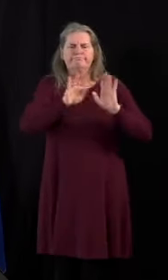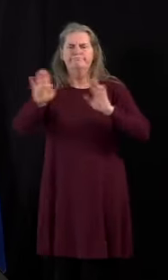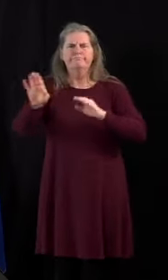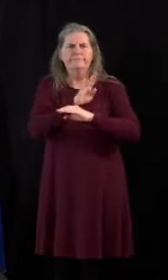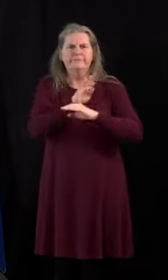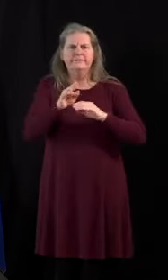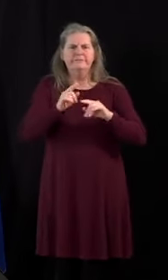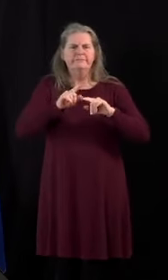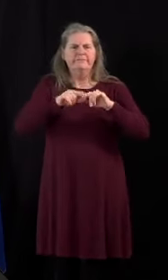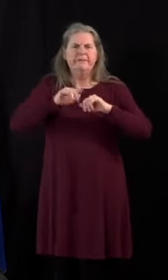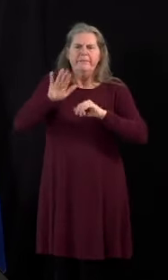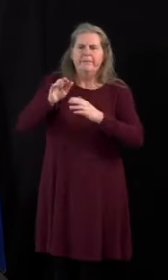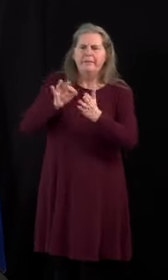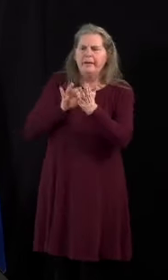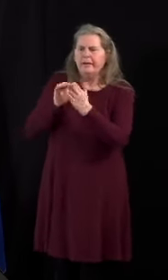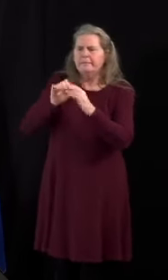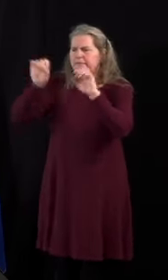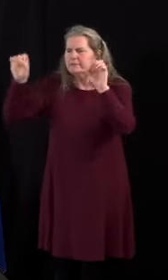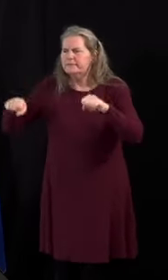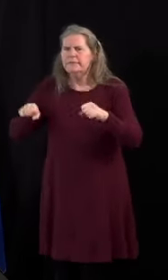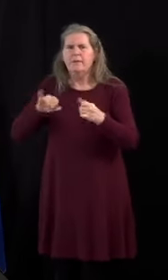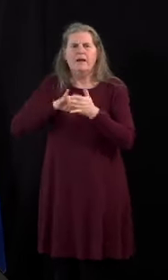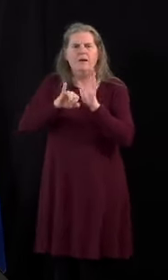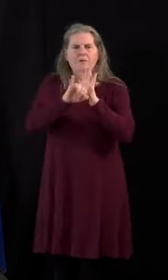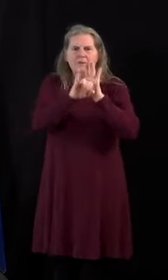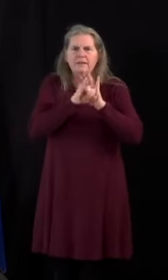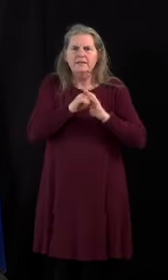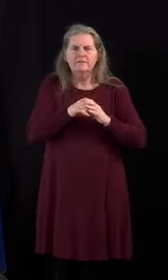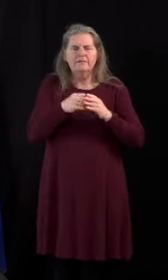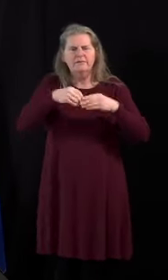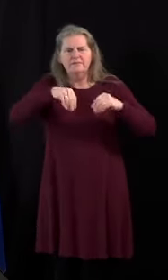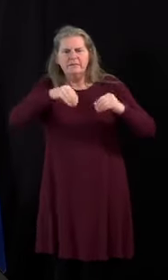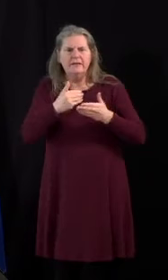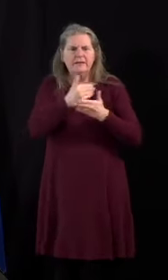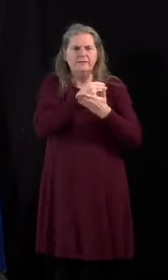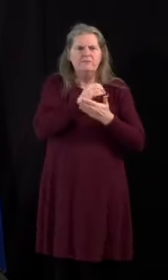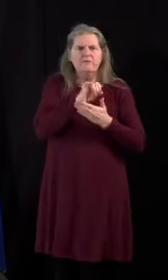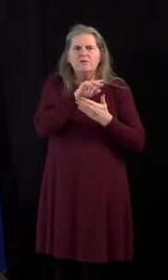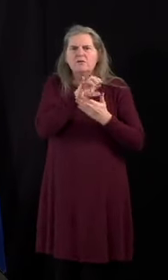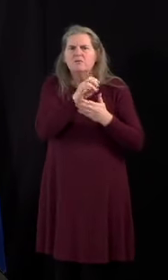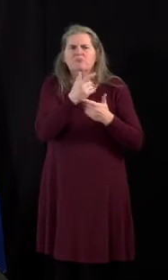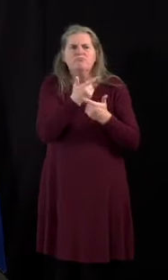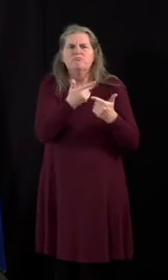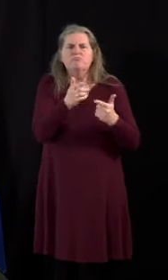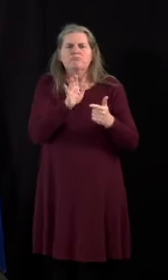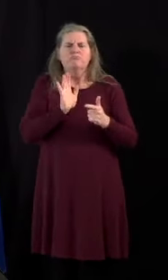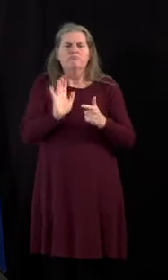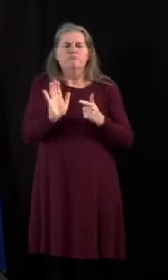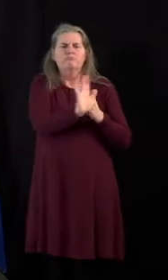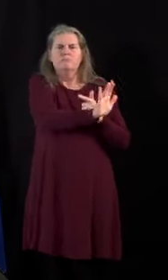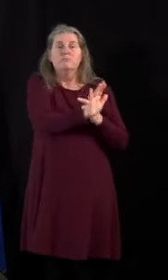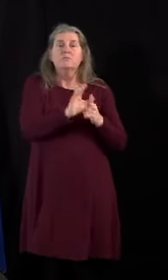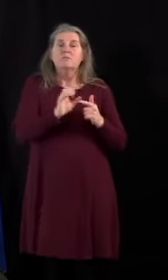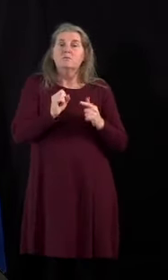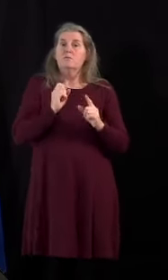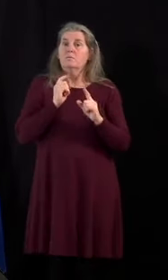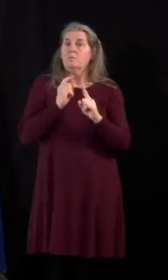they prepare their books and what their and how they identify their sales or revenues. So at this point, what we're looking